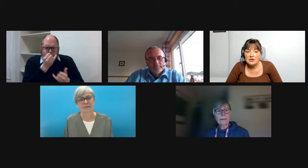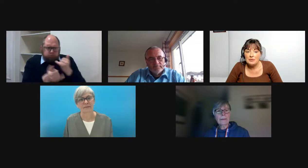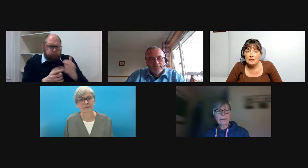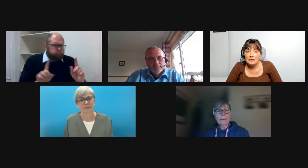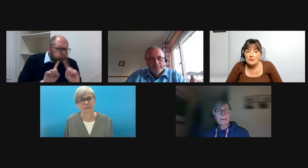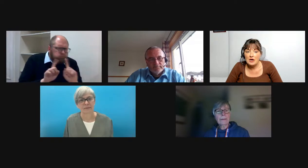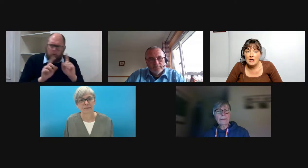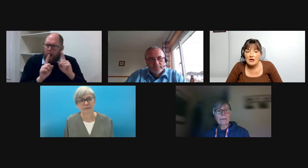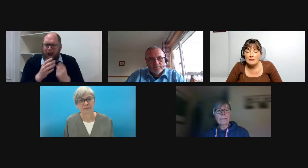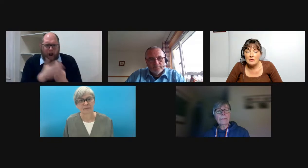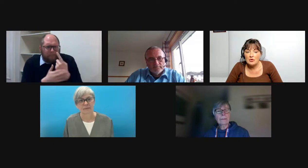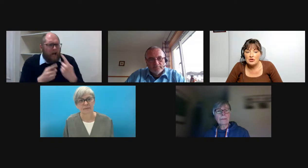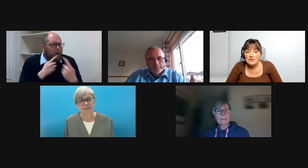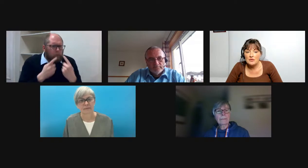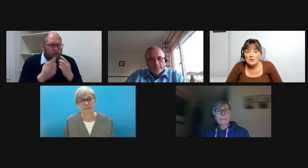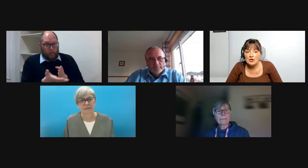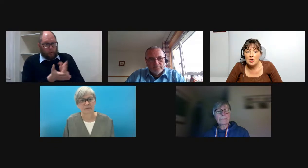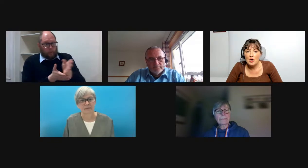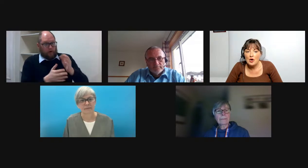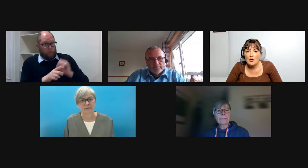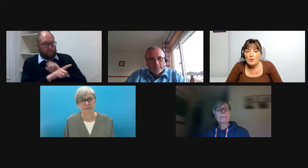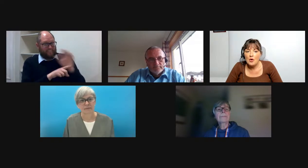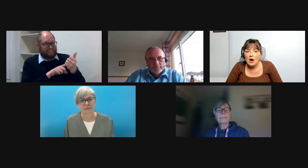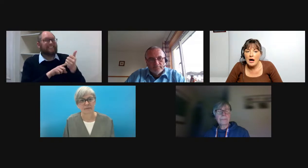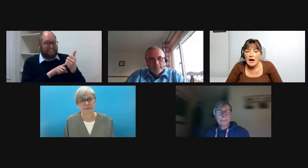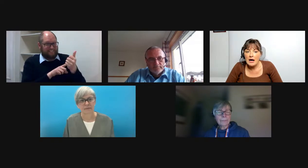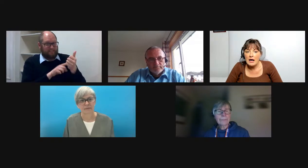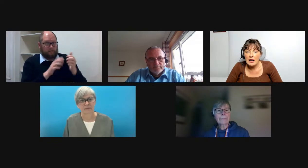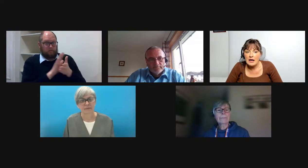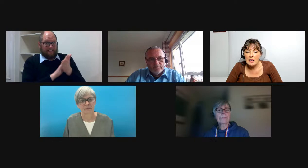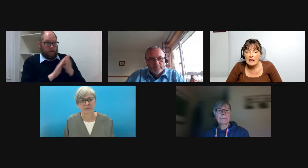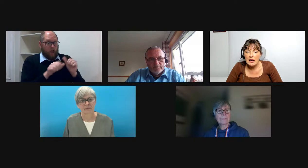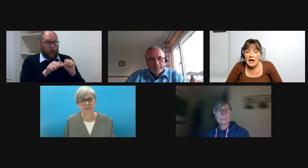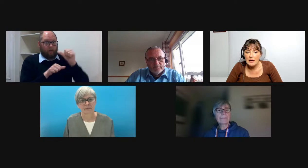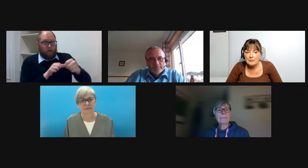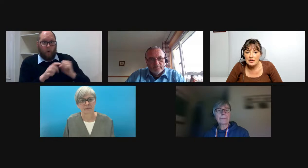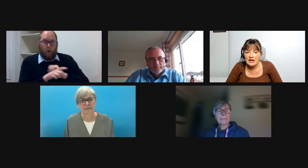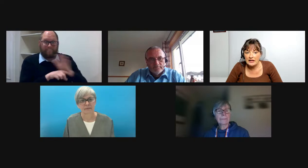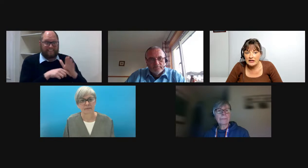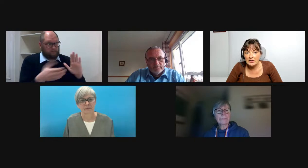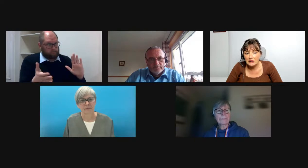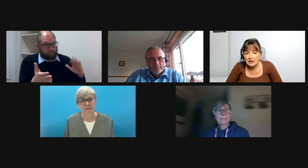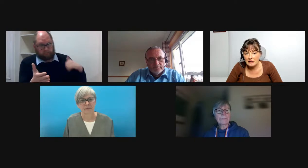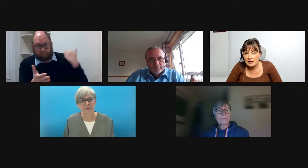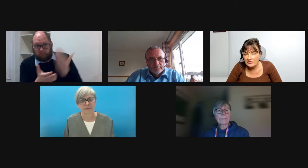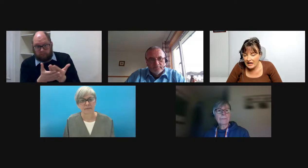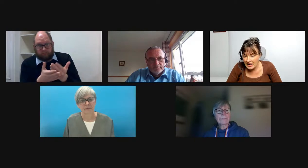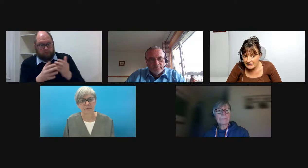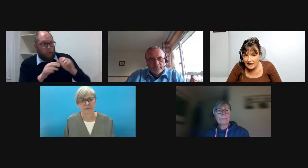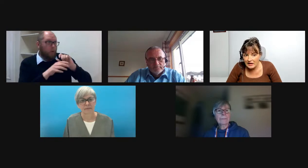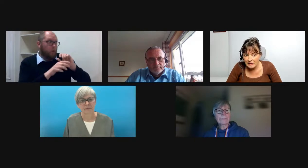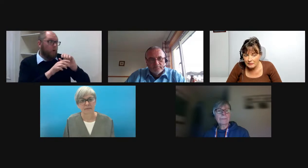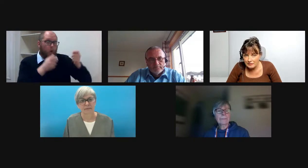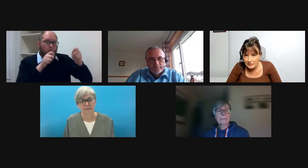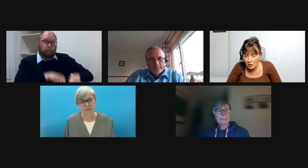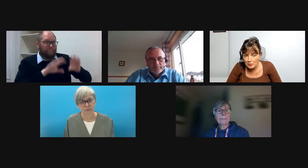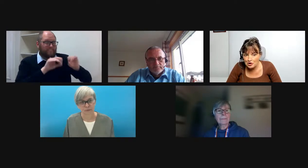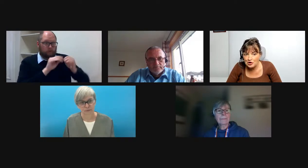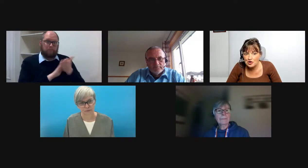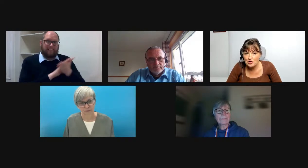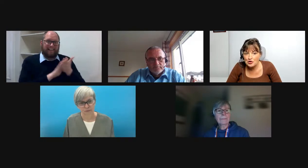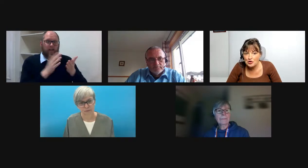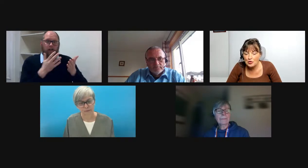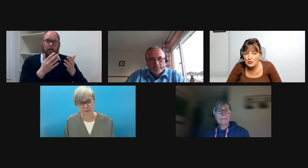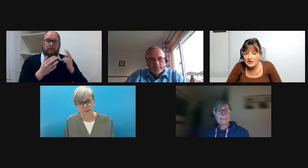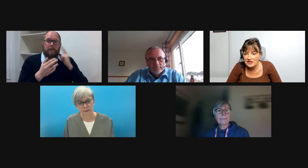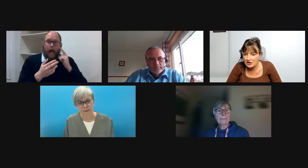deaf people want to phone, what happened? Like they had that